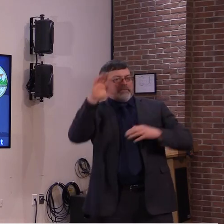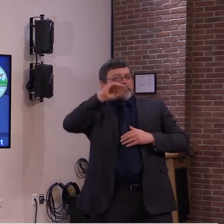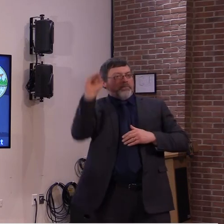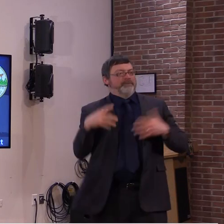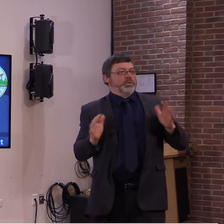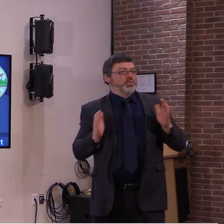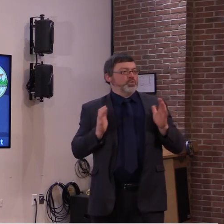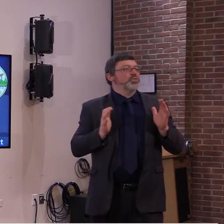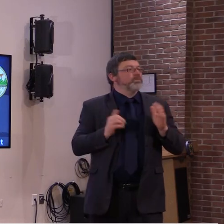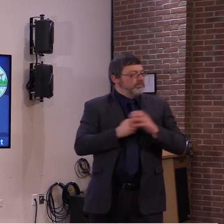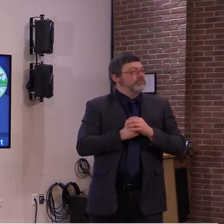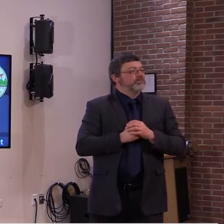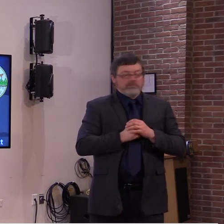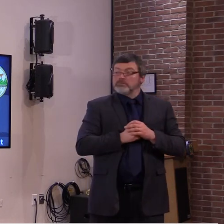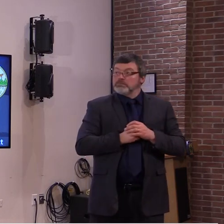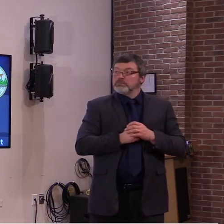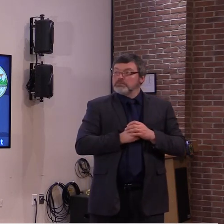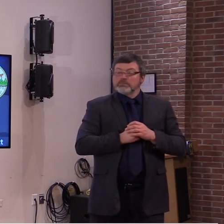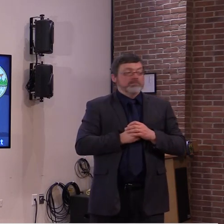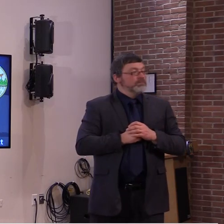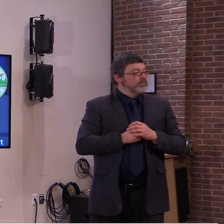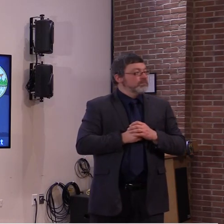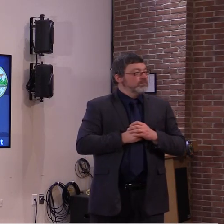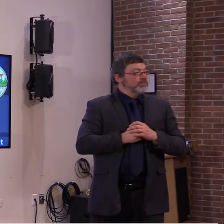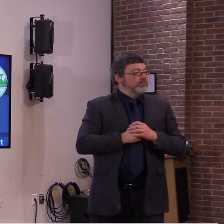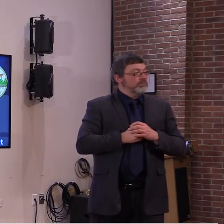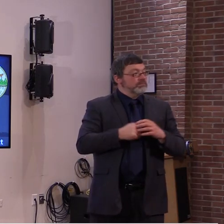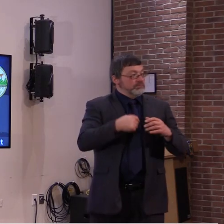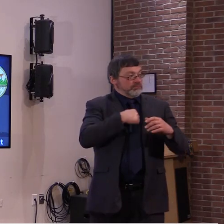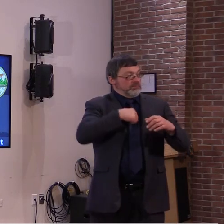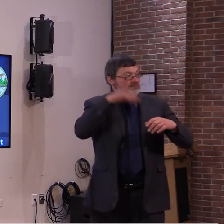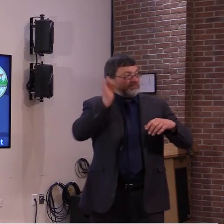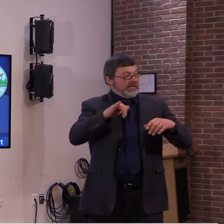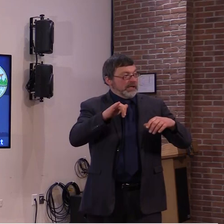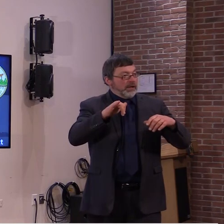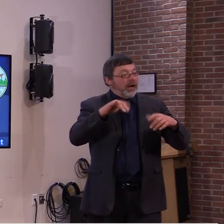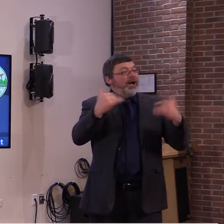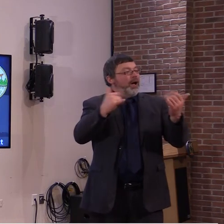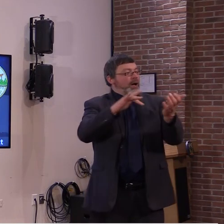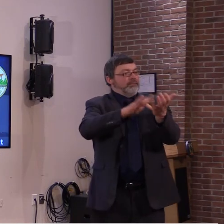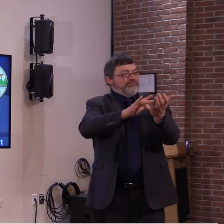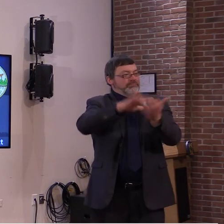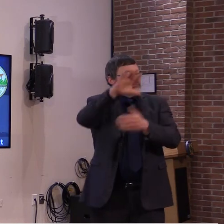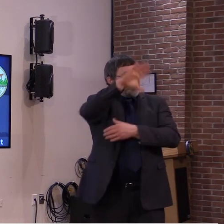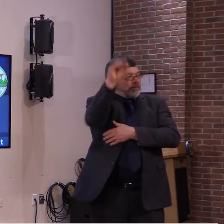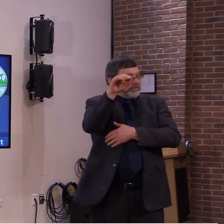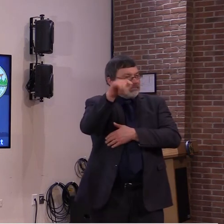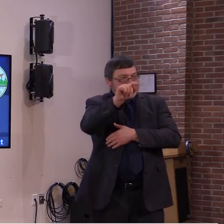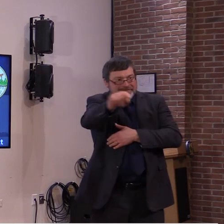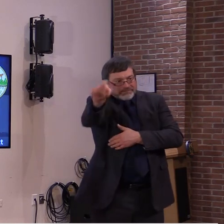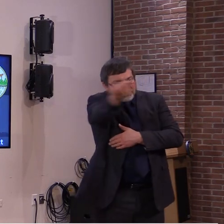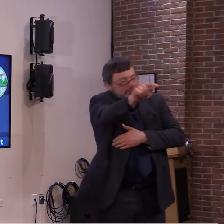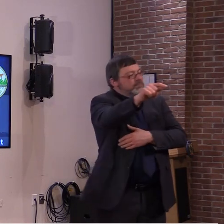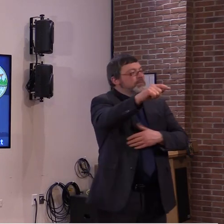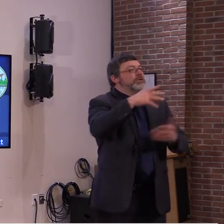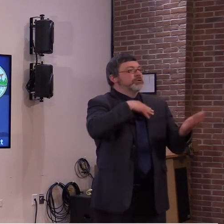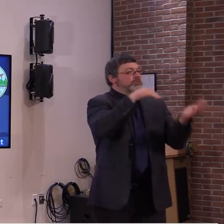vaccinate residents and staff who have patient contact in long-term care facilities at an accelerated